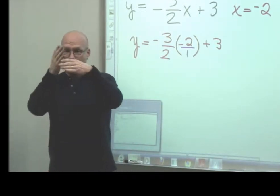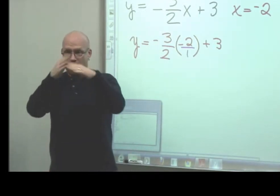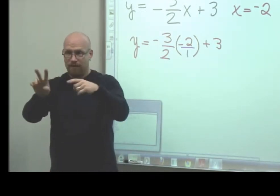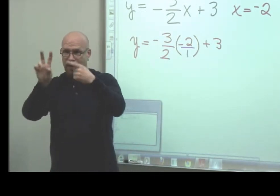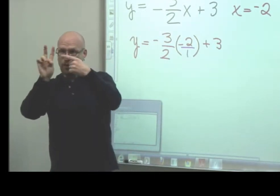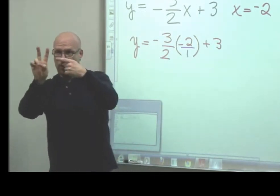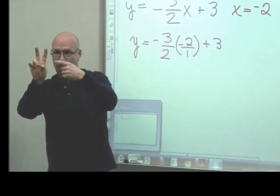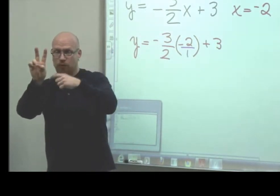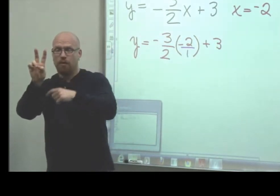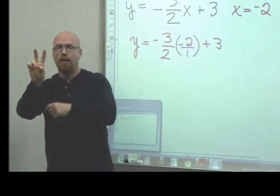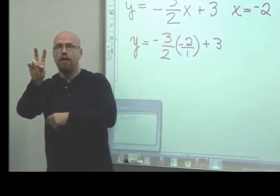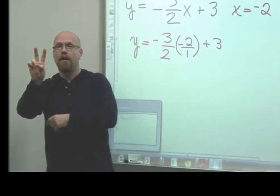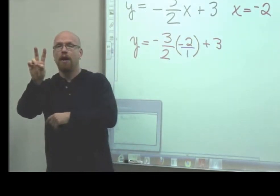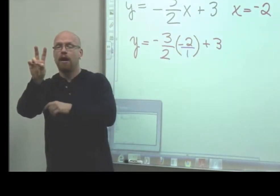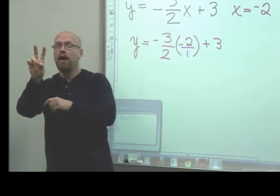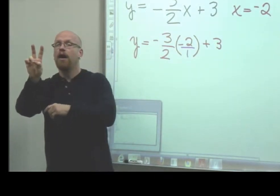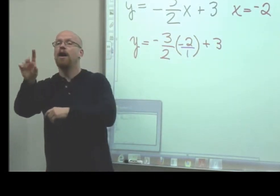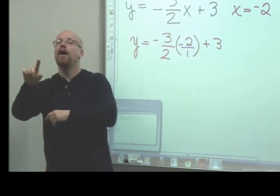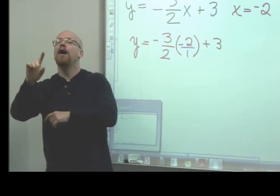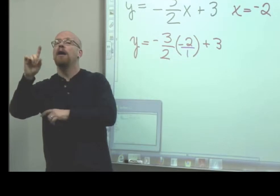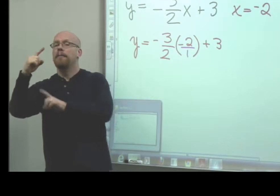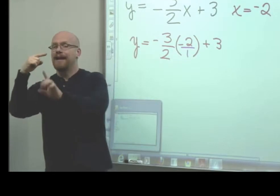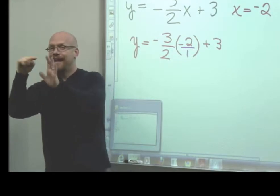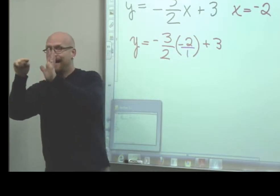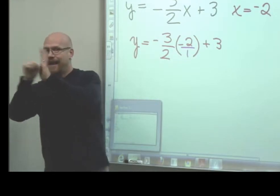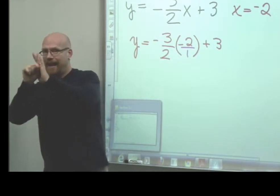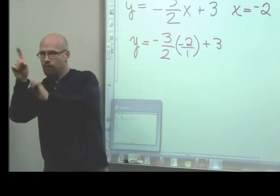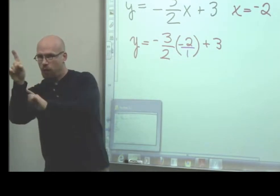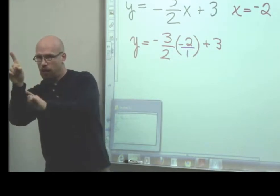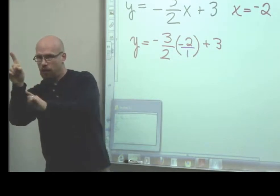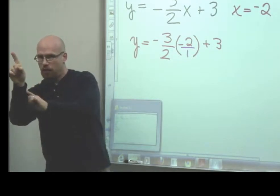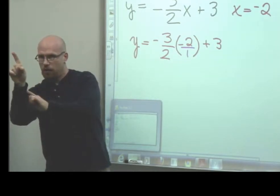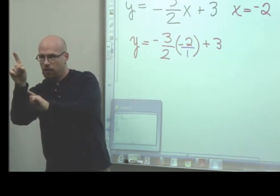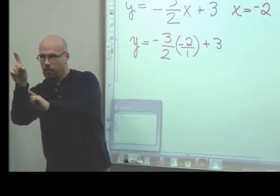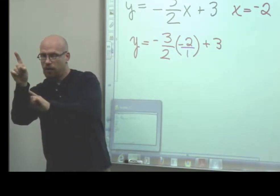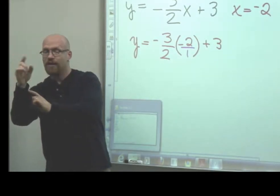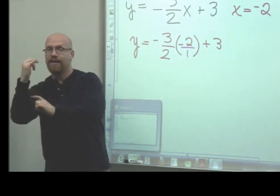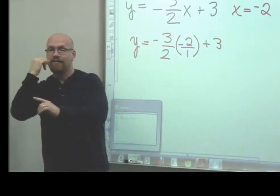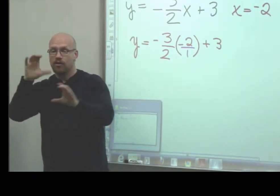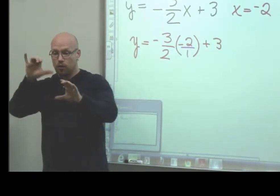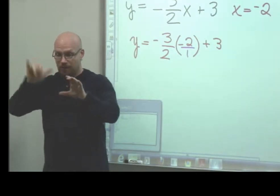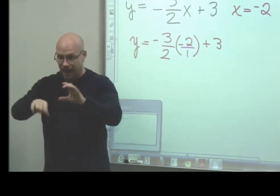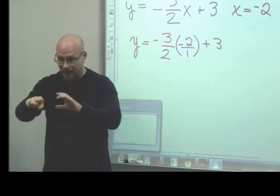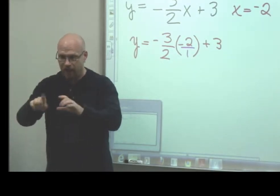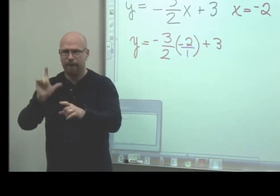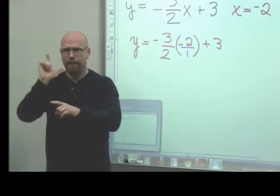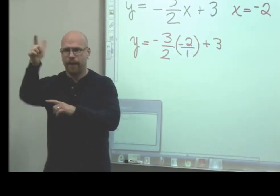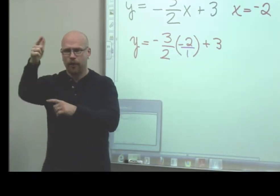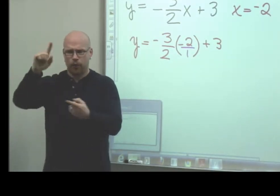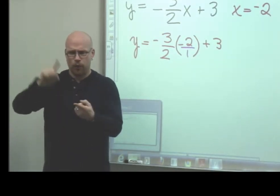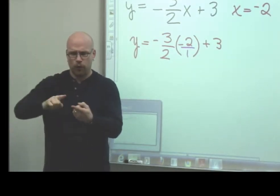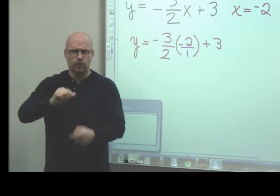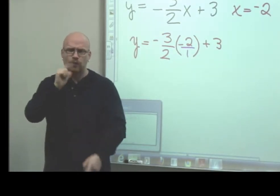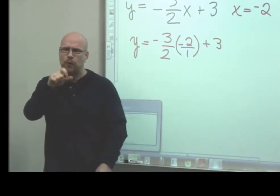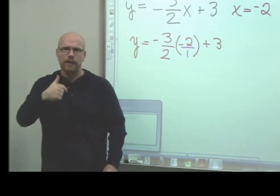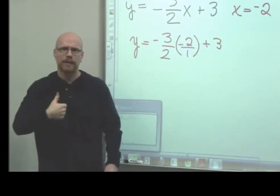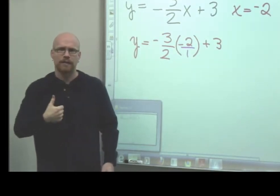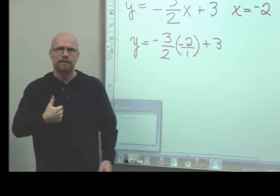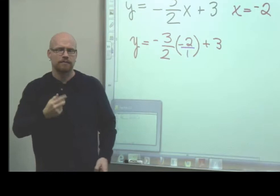numbers evenly. 2 divided by 2 is 1. 2 divided by negative 2, or negative 2 divided by